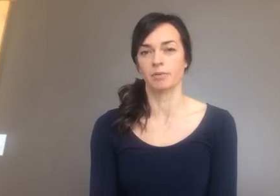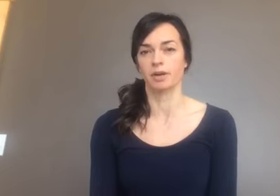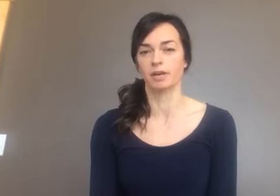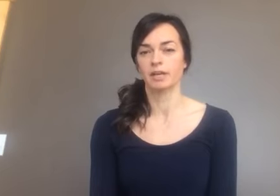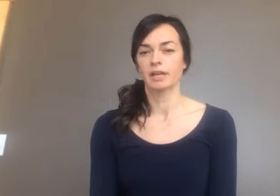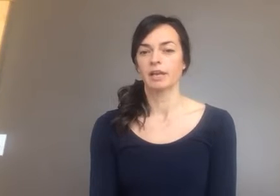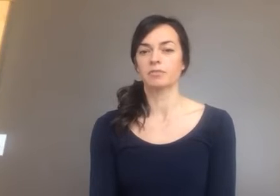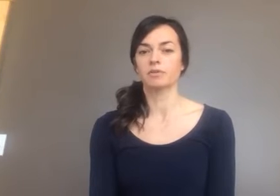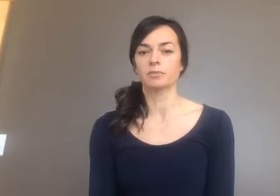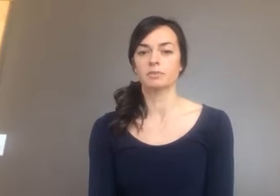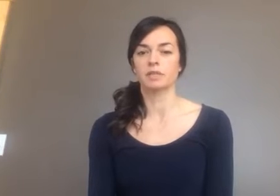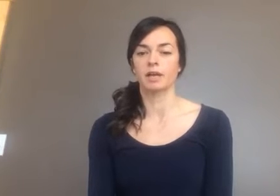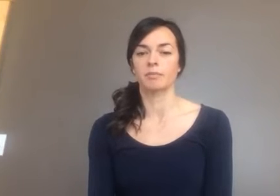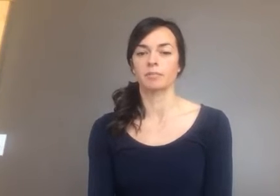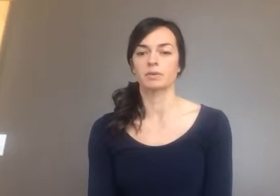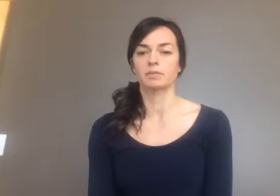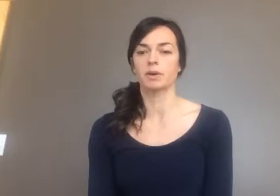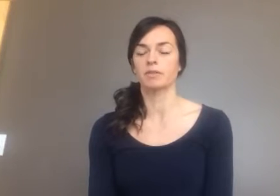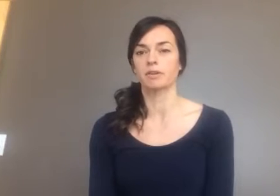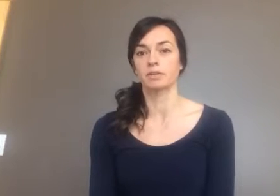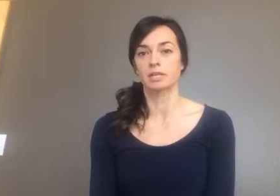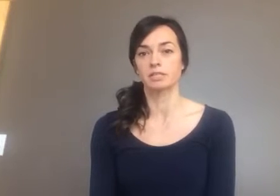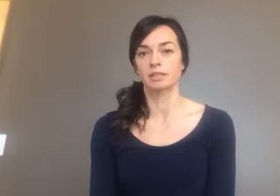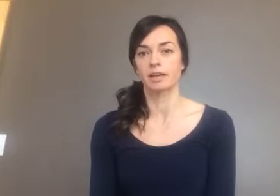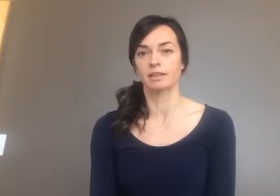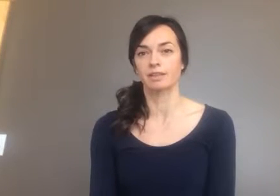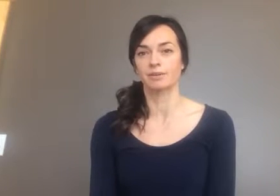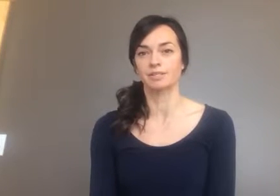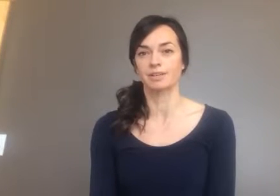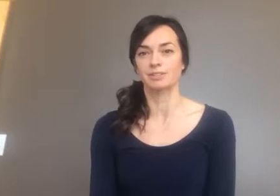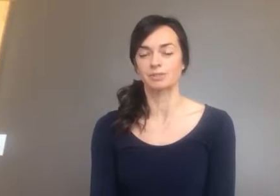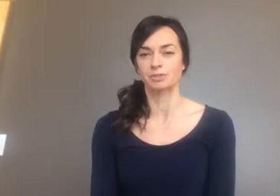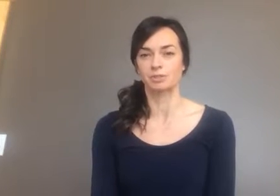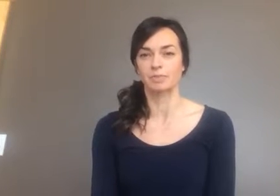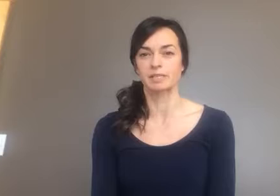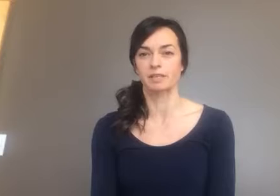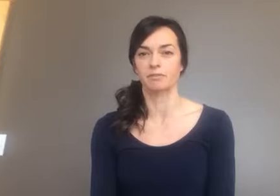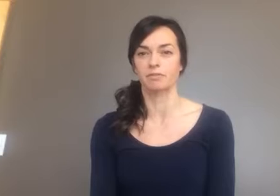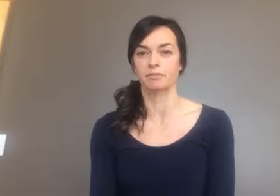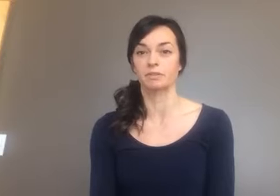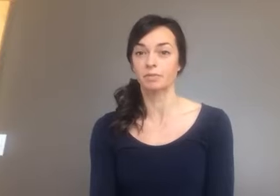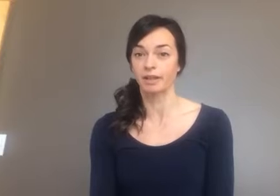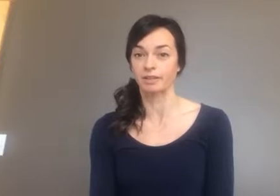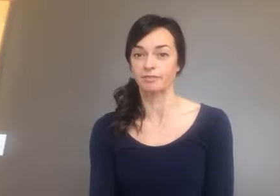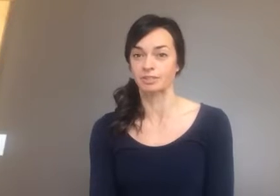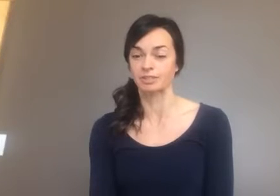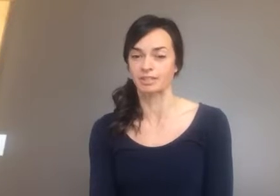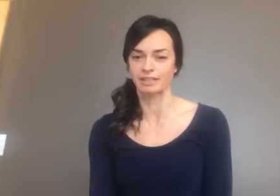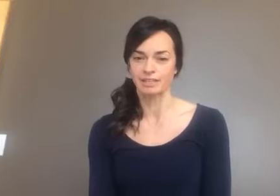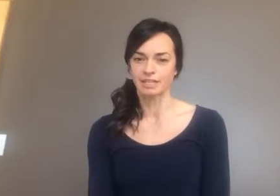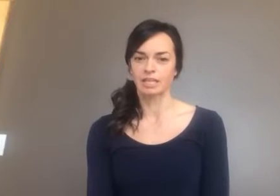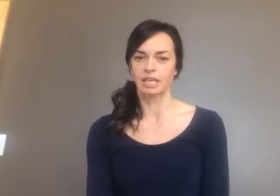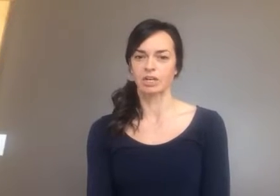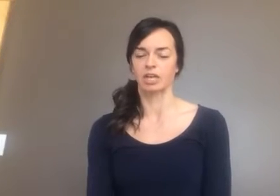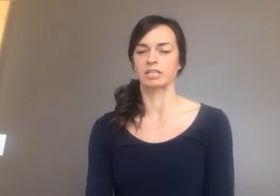were. And it formed, it was part of the foundation that the U.S. Constitution was based off of as well, eventually, later on in